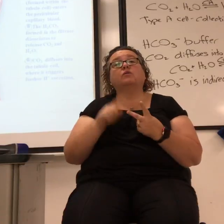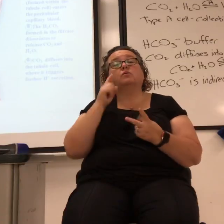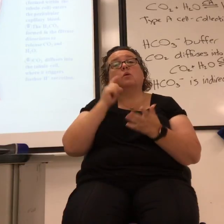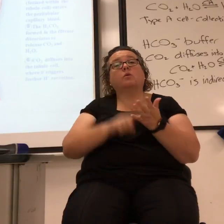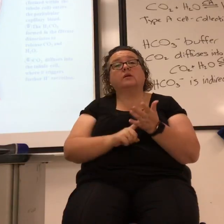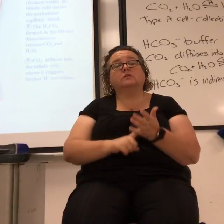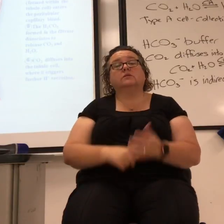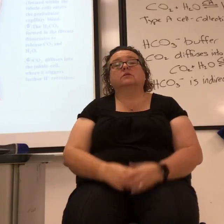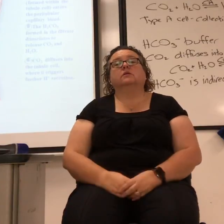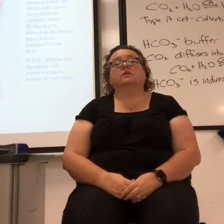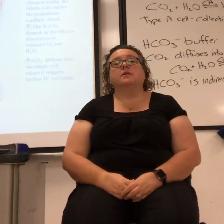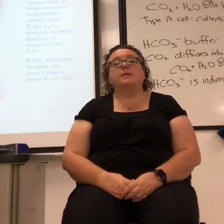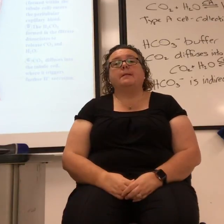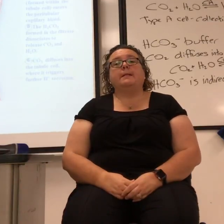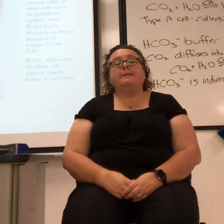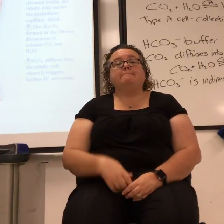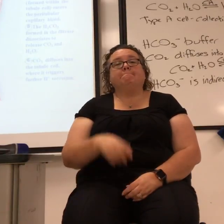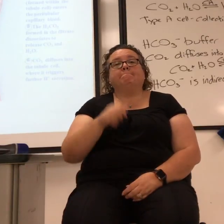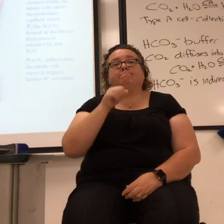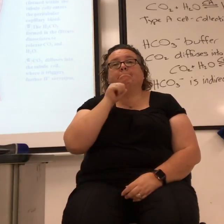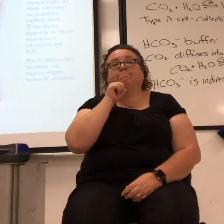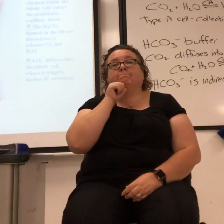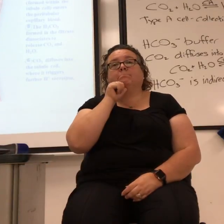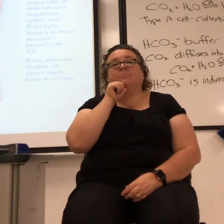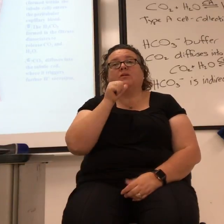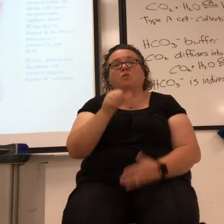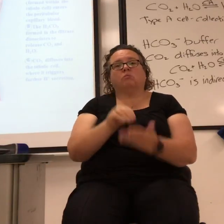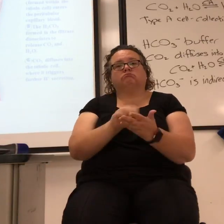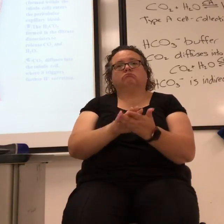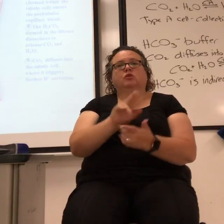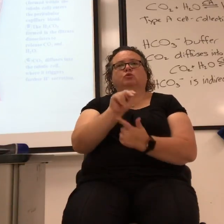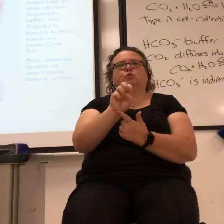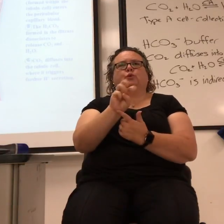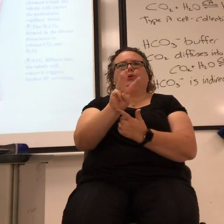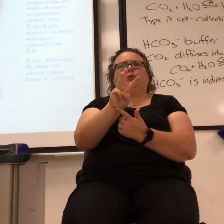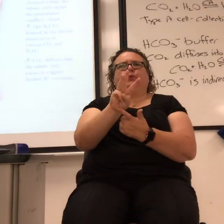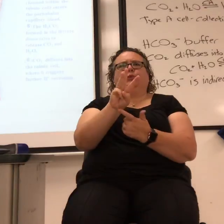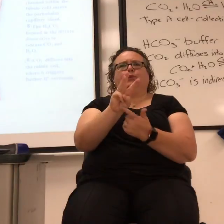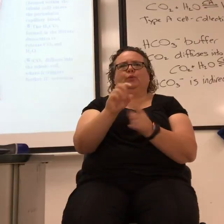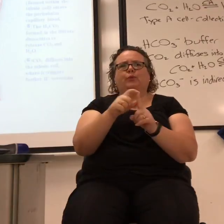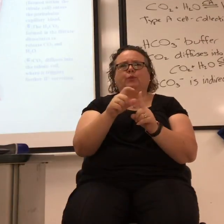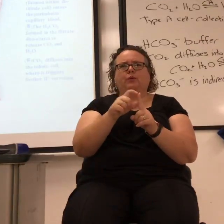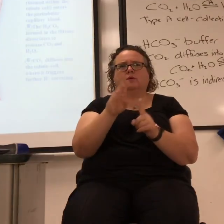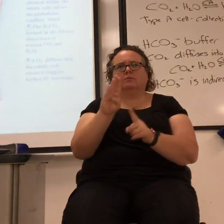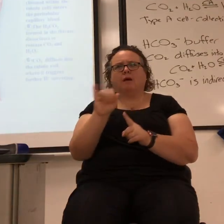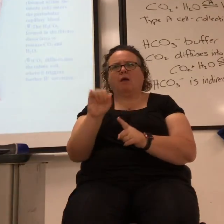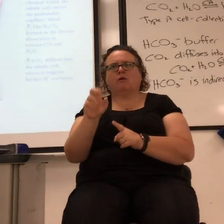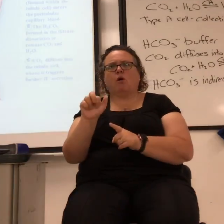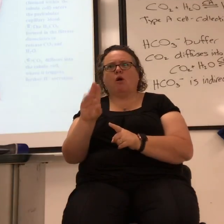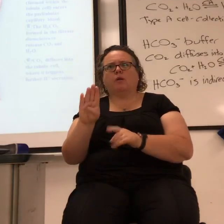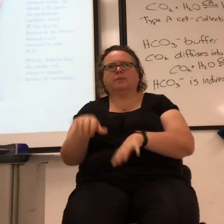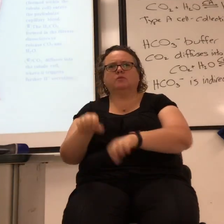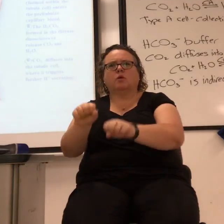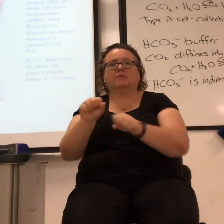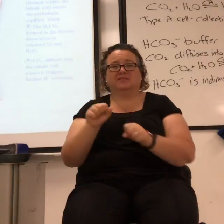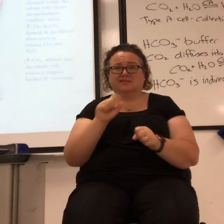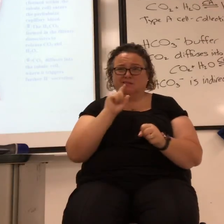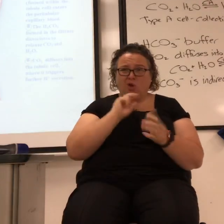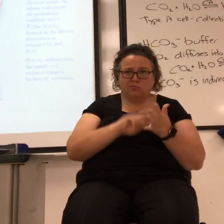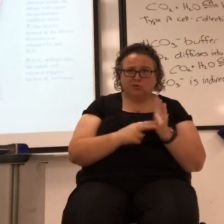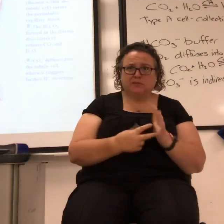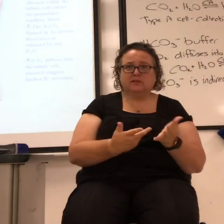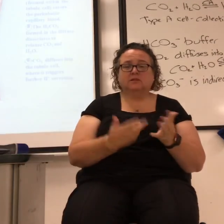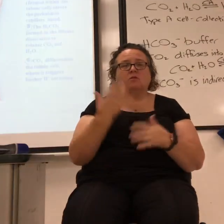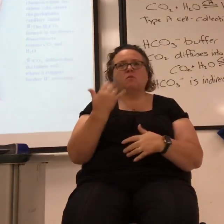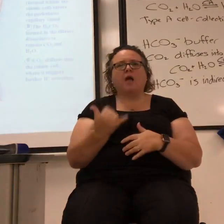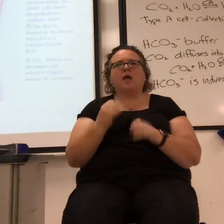is they don't put new next to the bicarb that's reabsorbed there. That's on purpose. Why